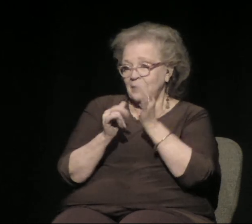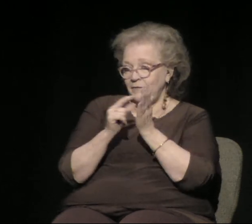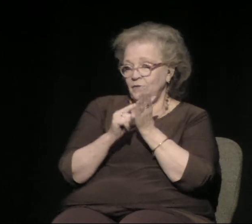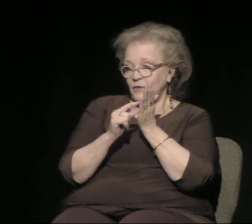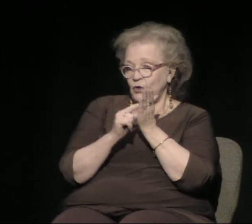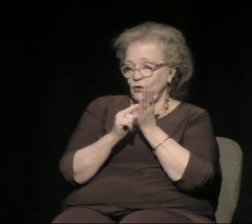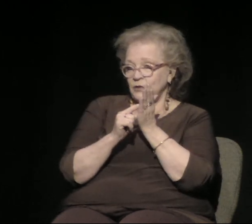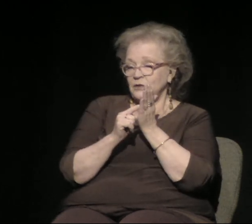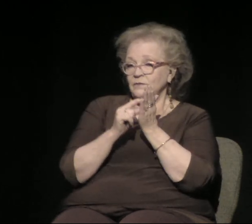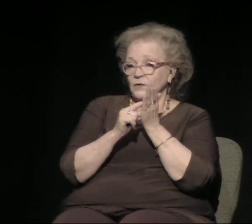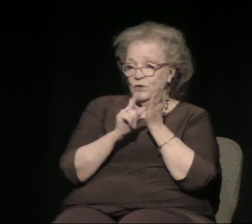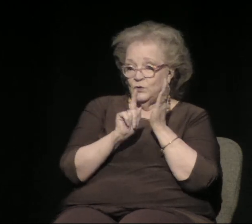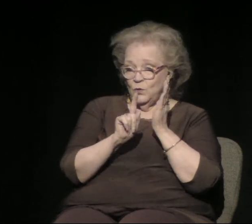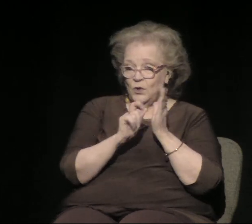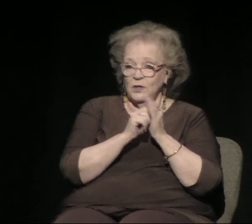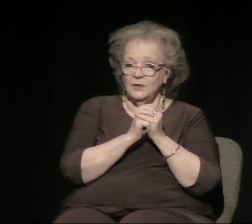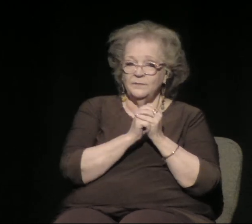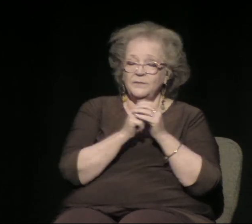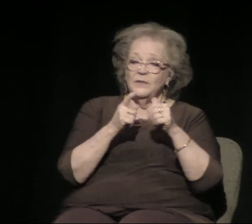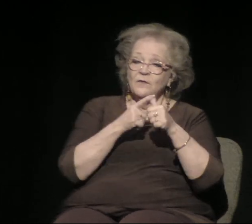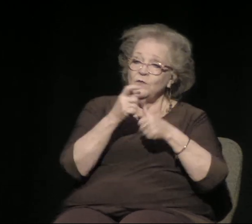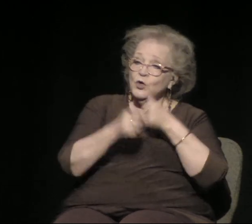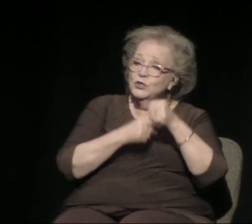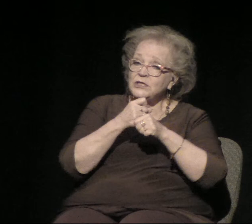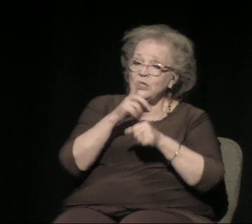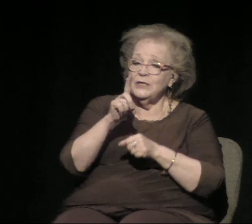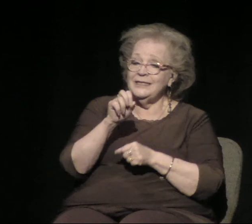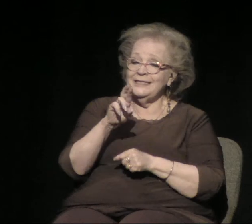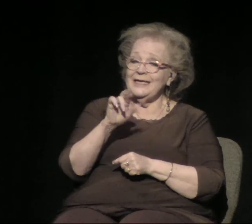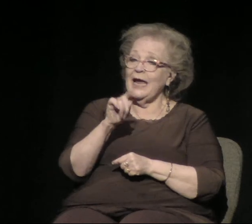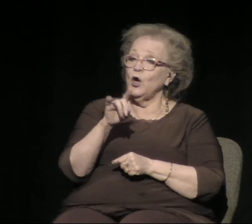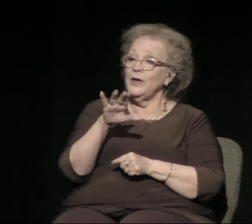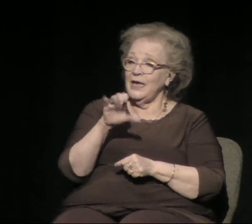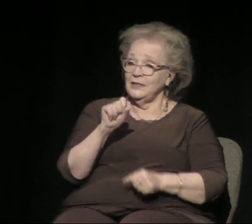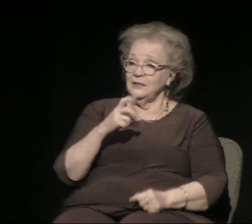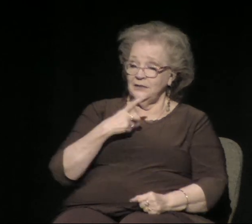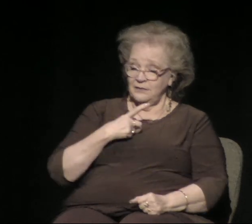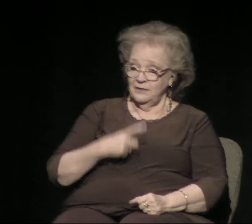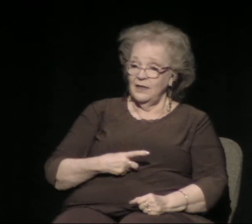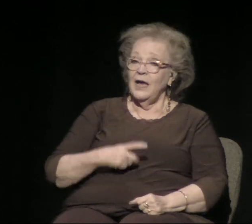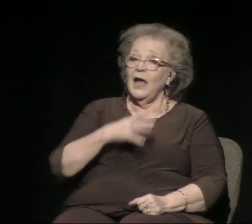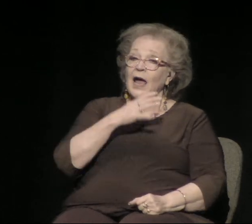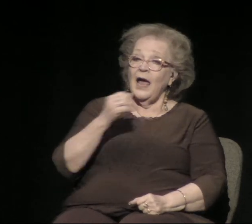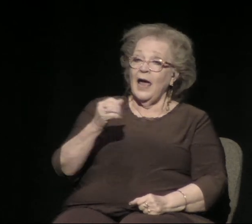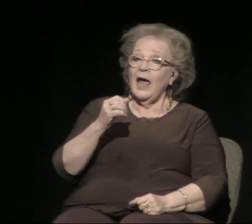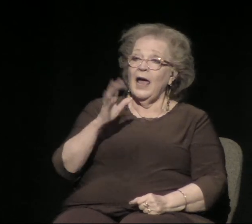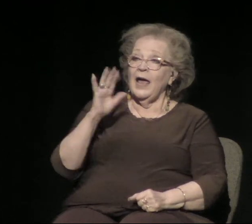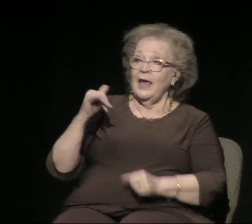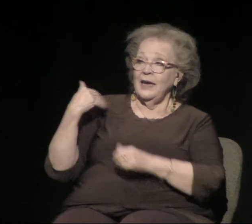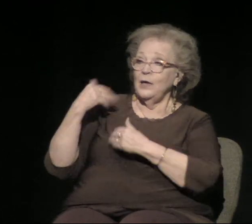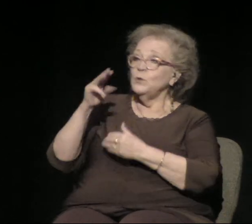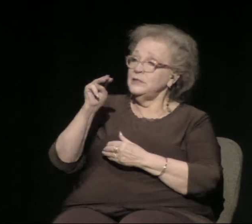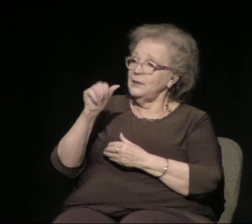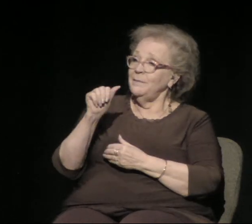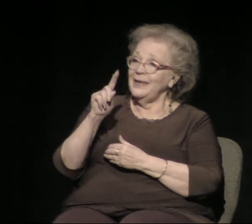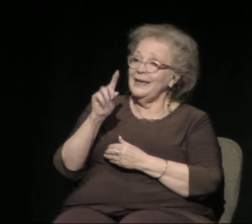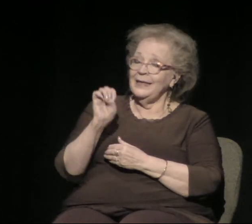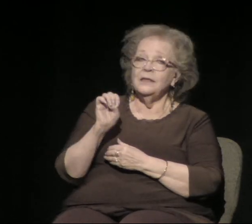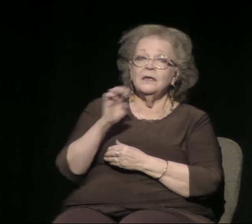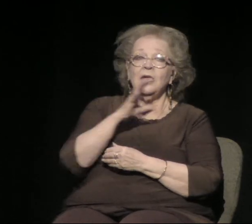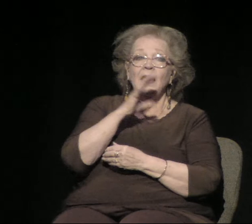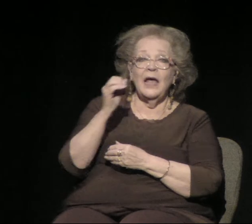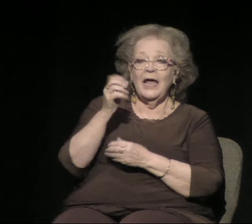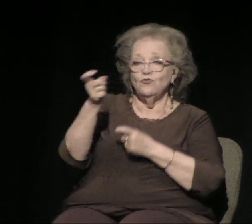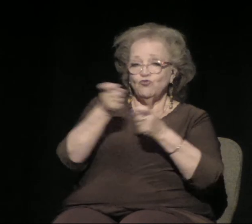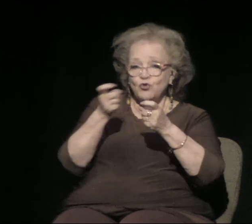read with me verse 1. It says, in the first year of Darius, son of Xerxes, a Mede by descent, who was made